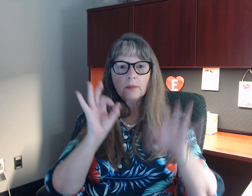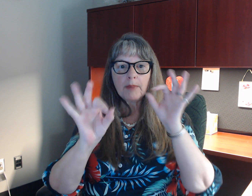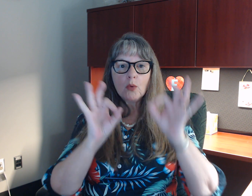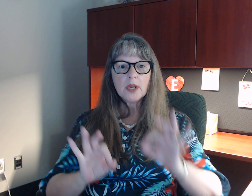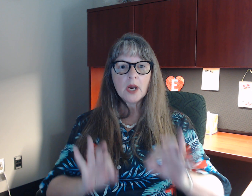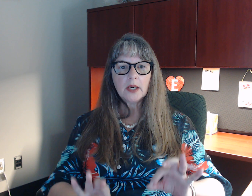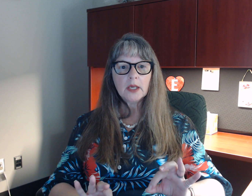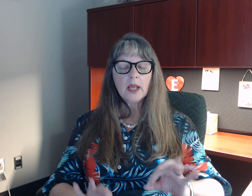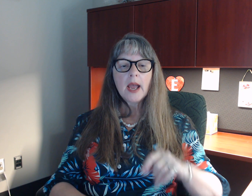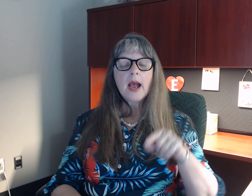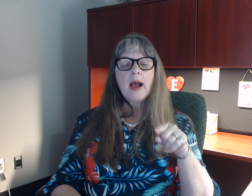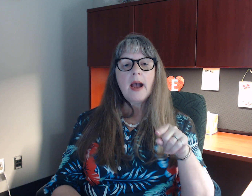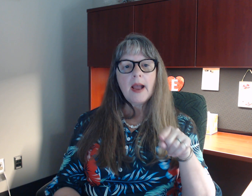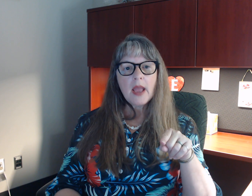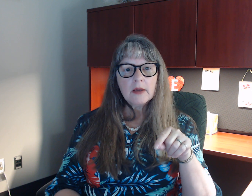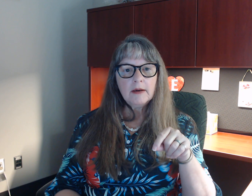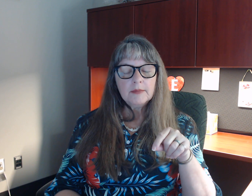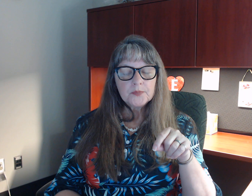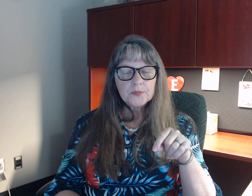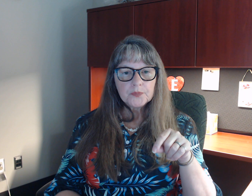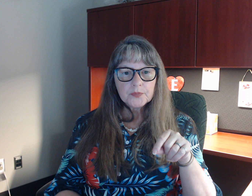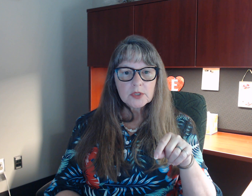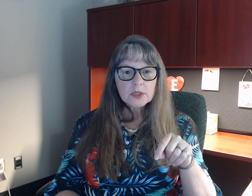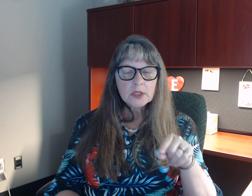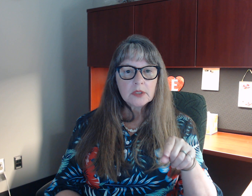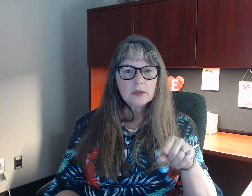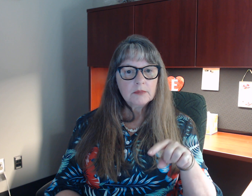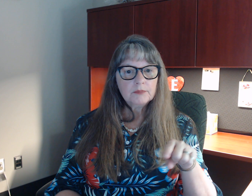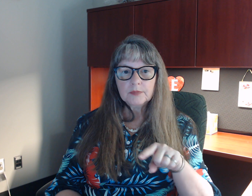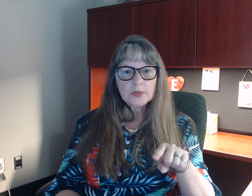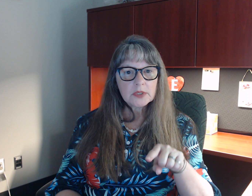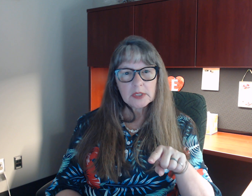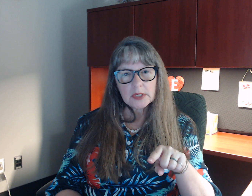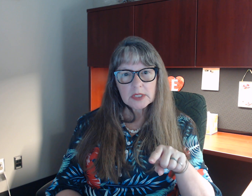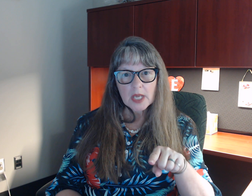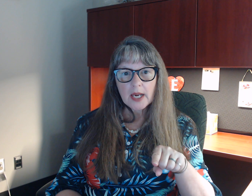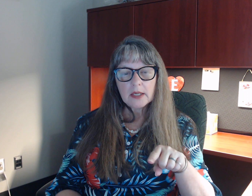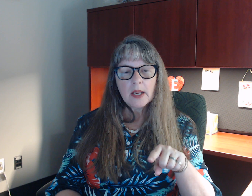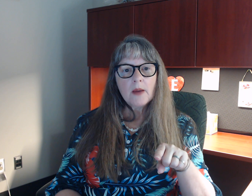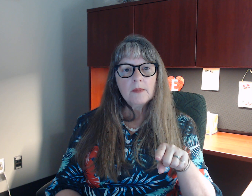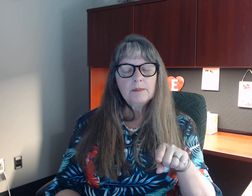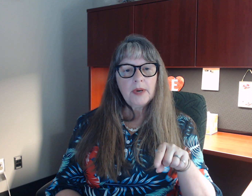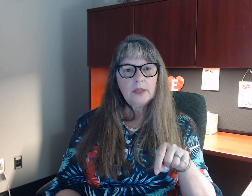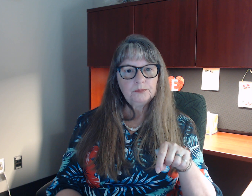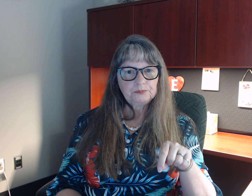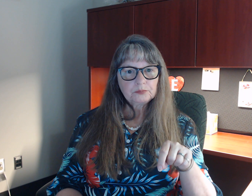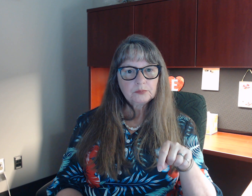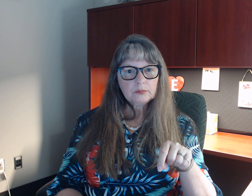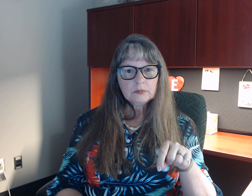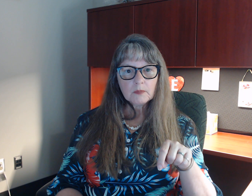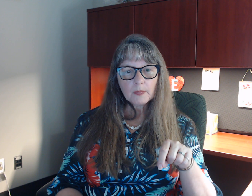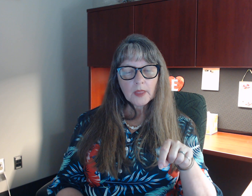polka dotted. I had a. This is an aside, but I